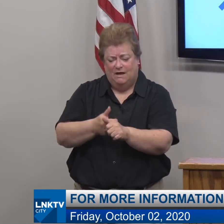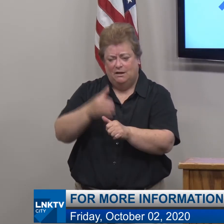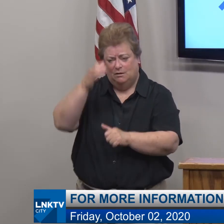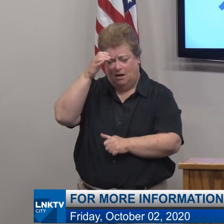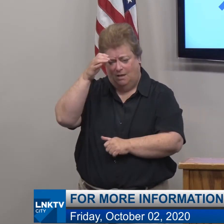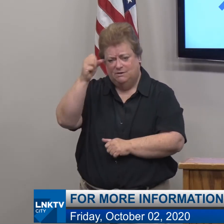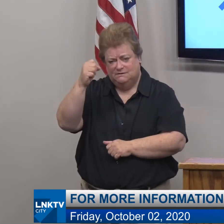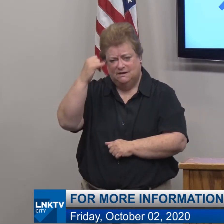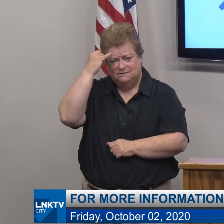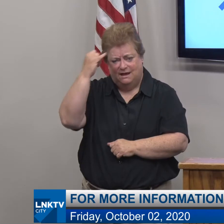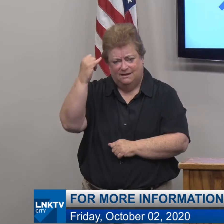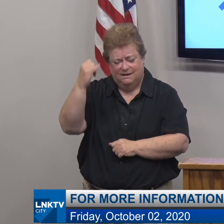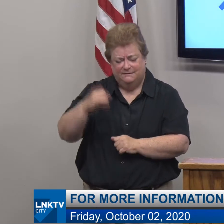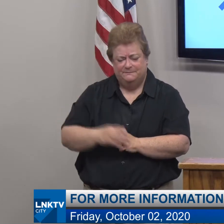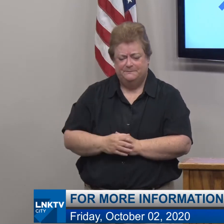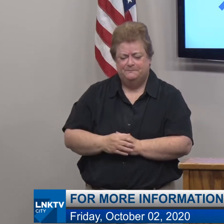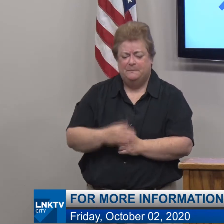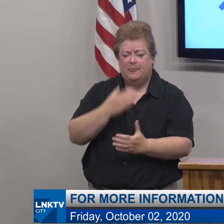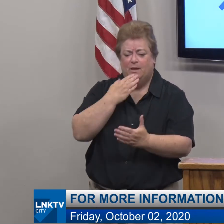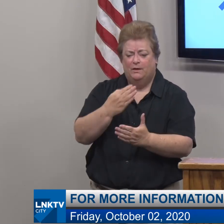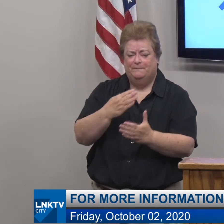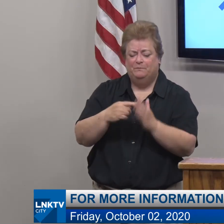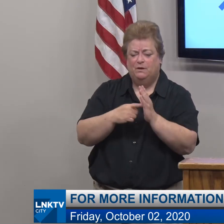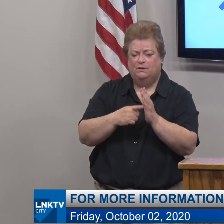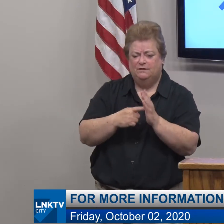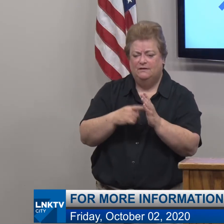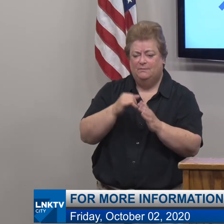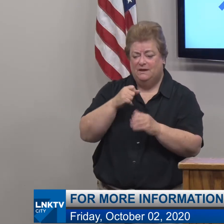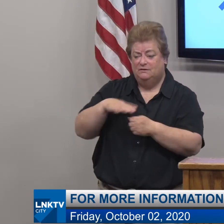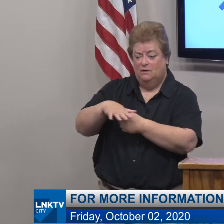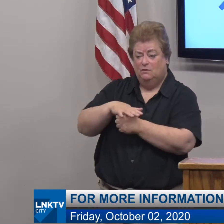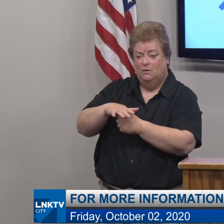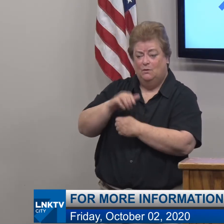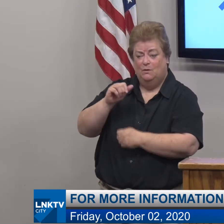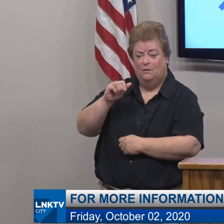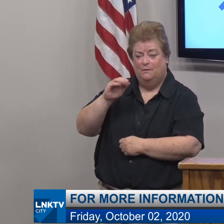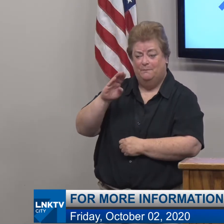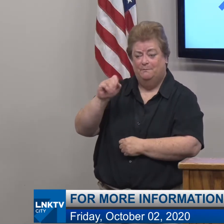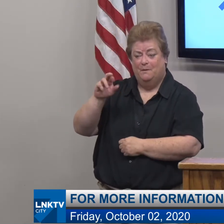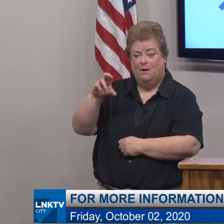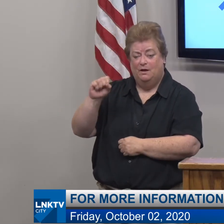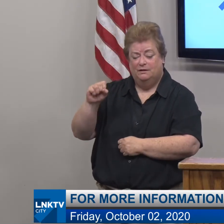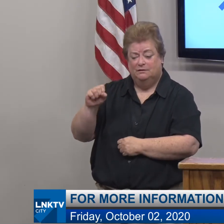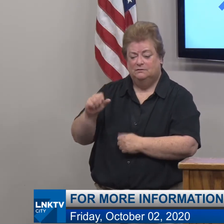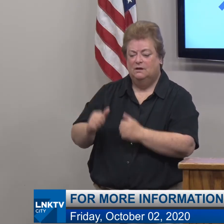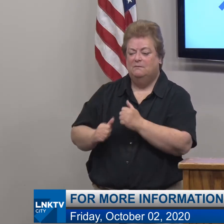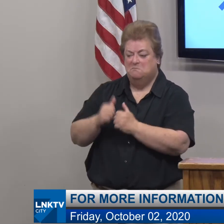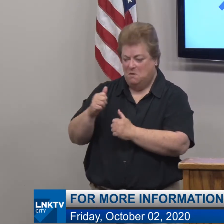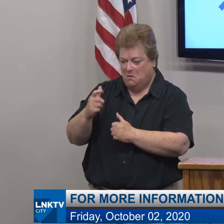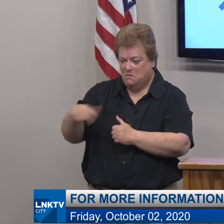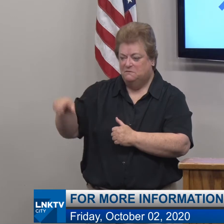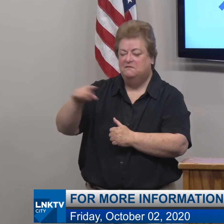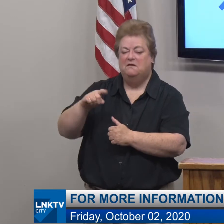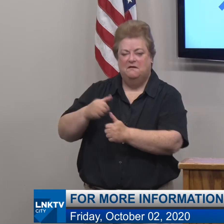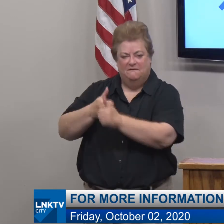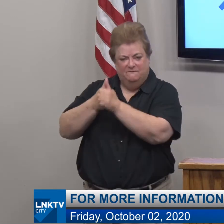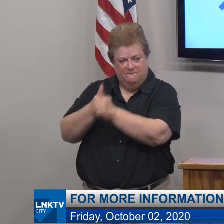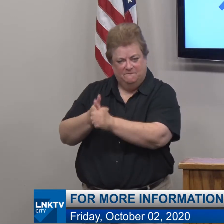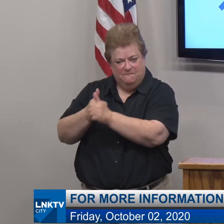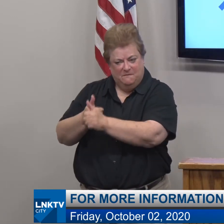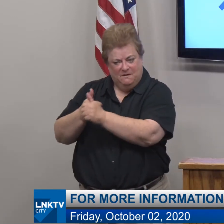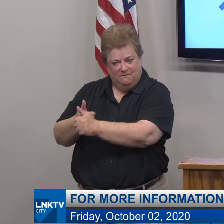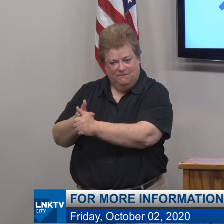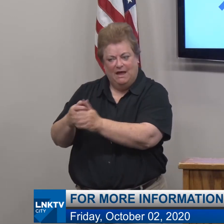sense guidelines. A good example is our local bars. Most have remained in compliance, and most